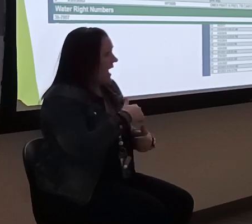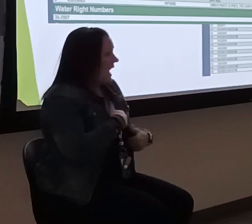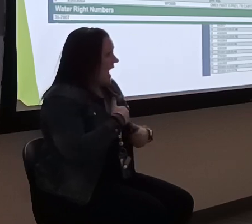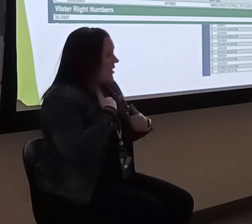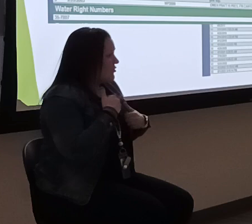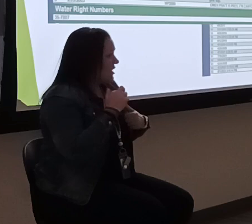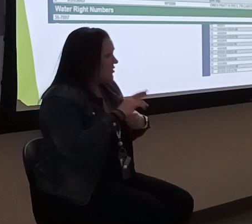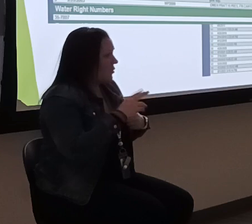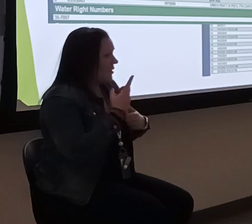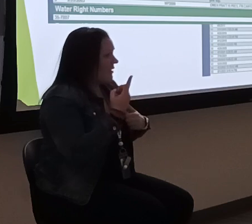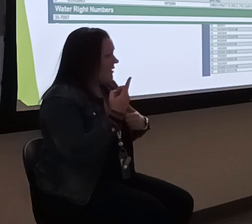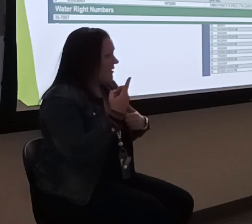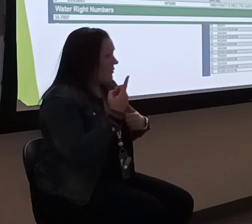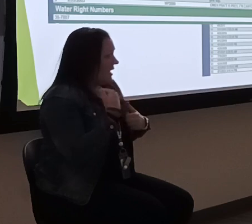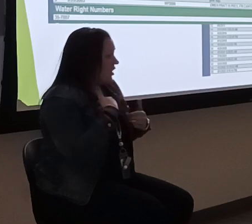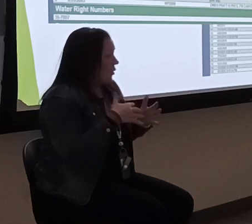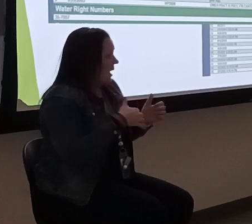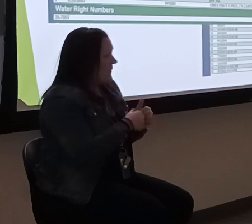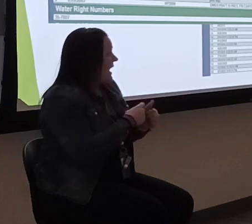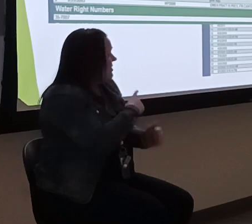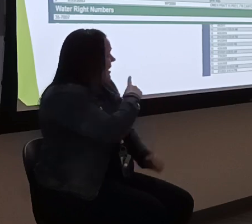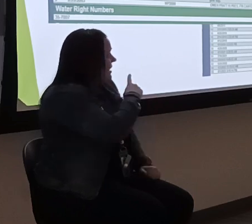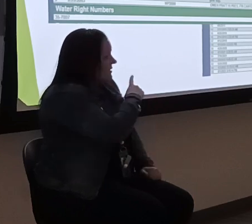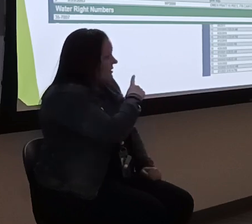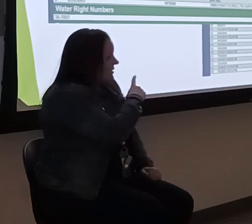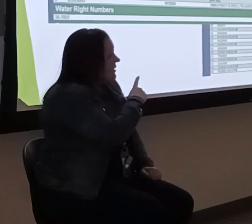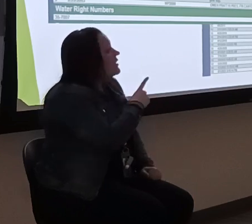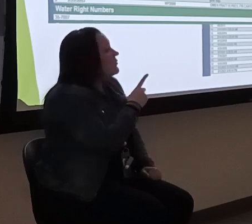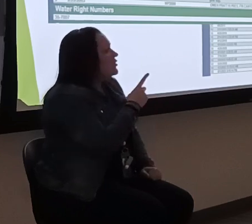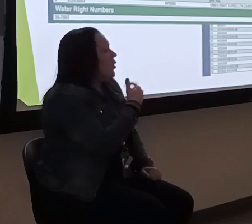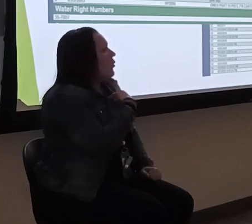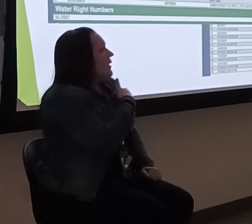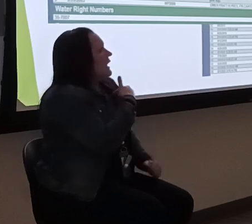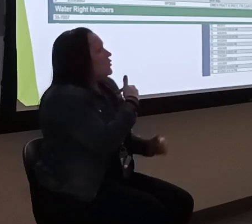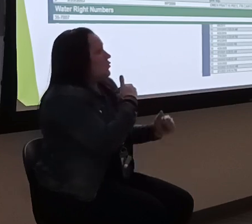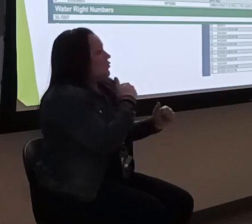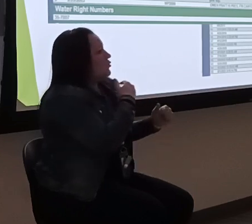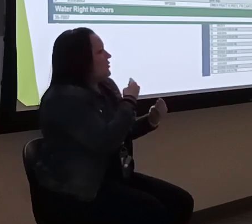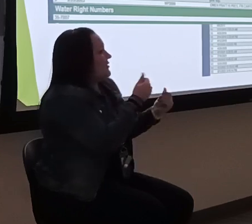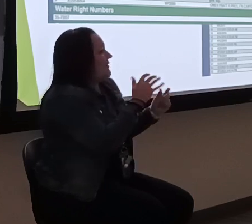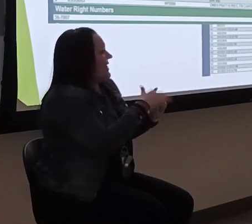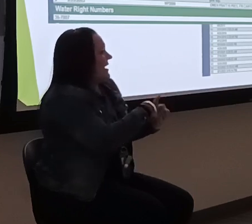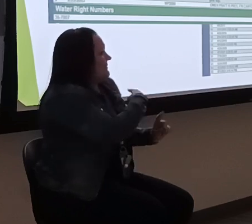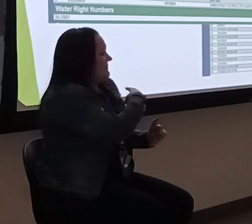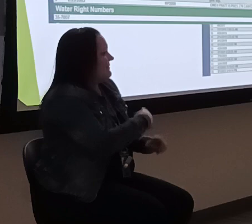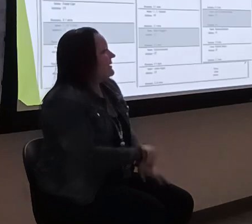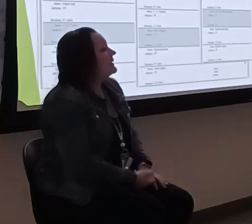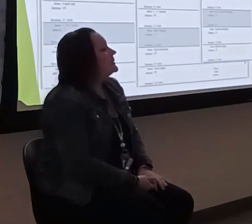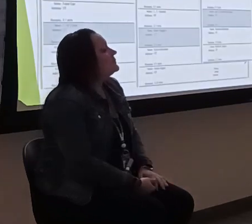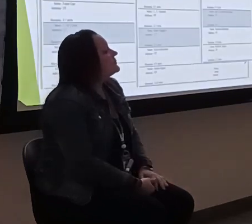address or if we need to update that, that you can get with me. We can get that taken care of.